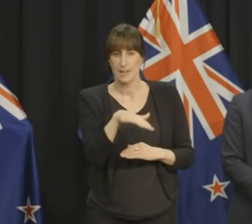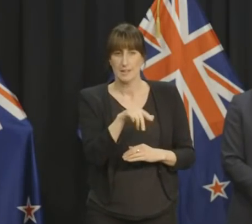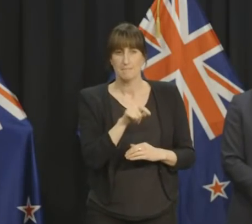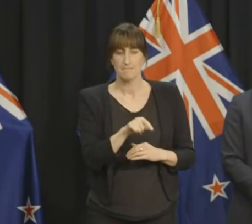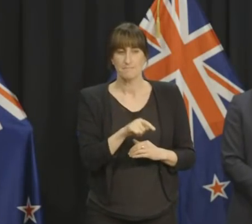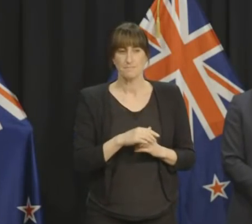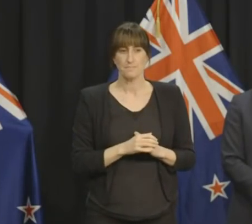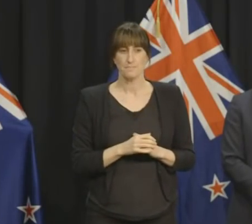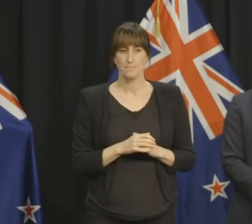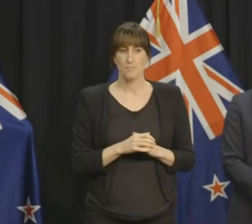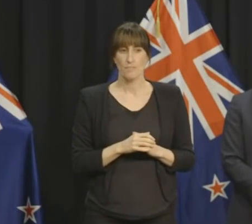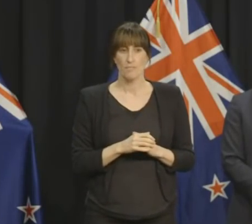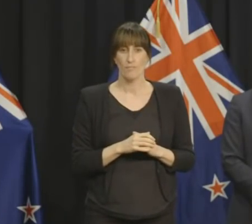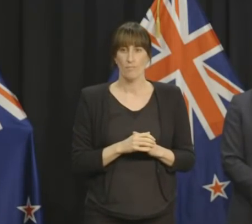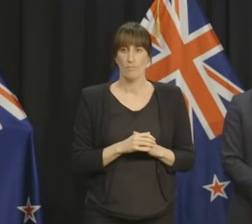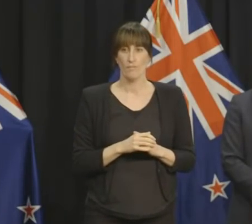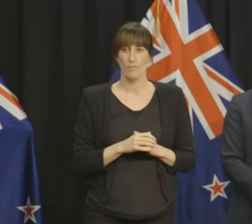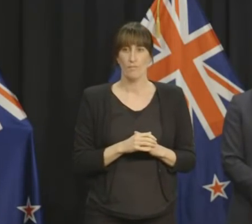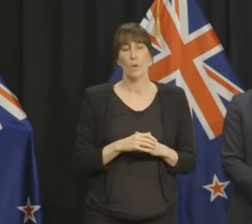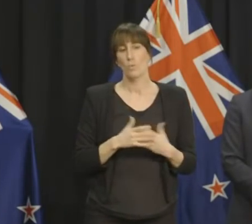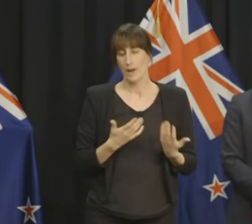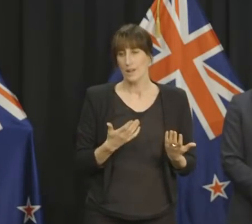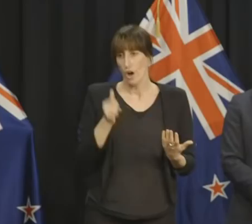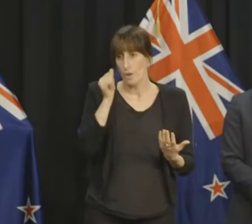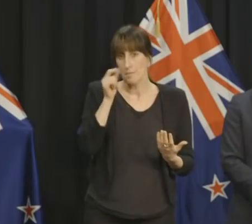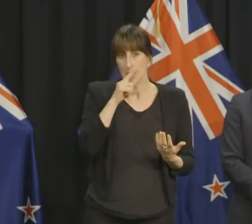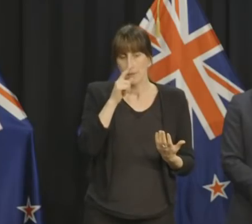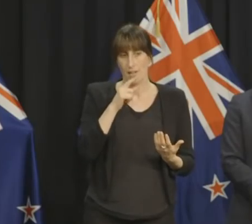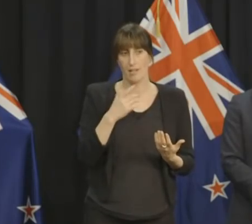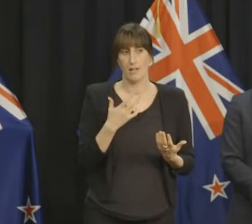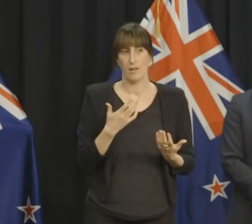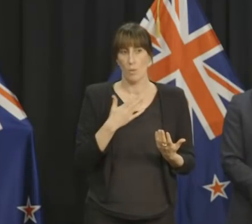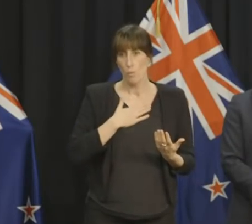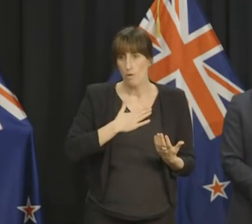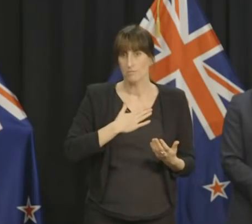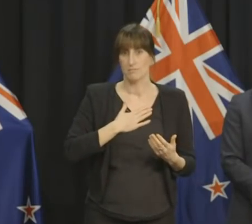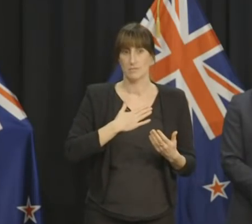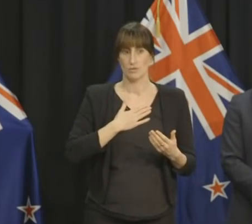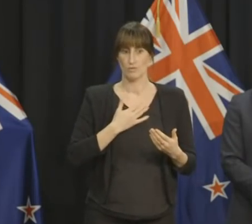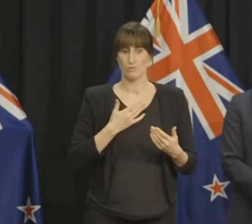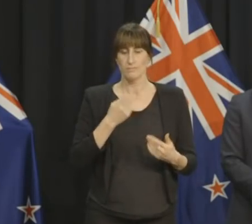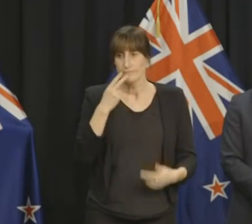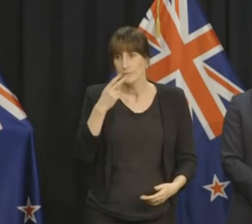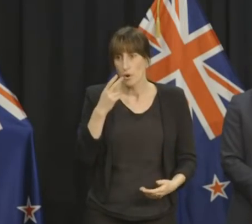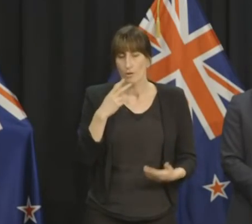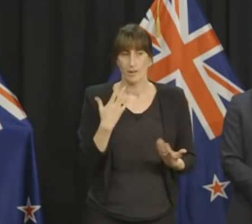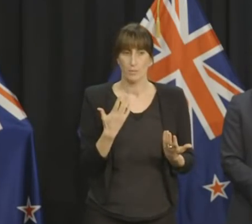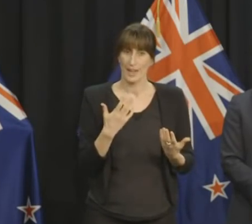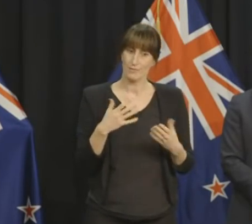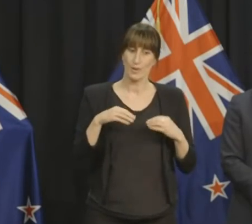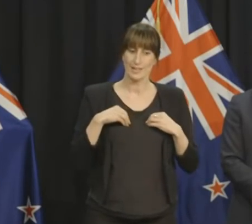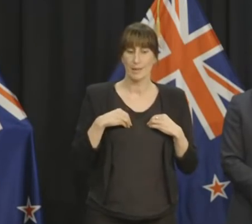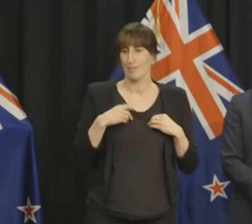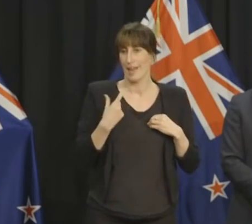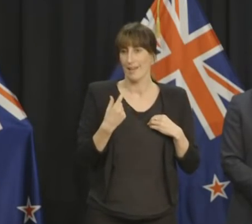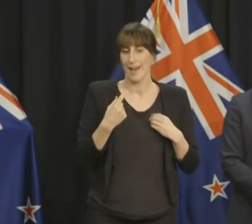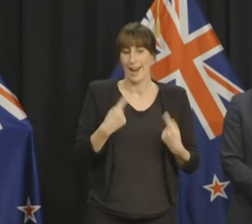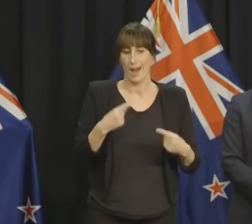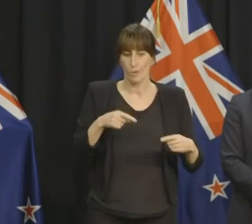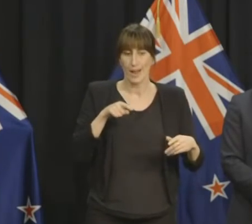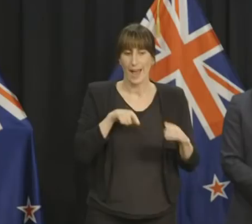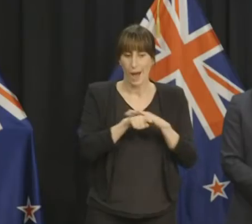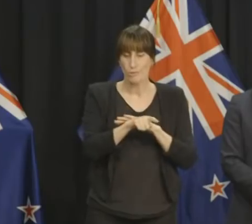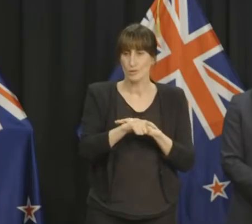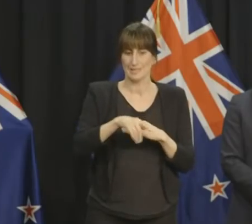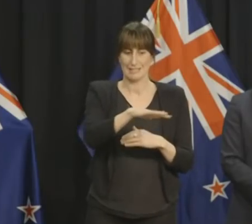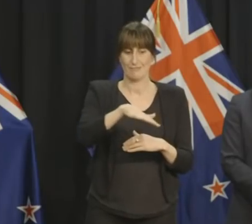with the accepted need for people to return home and smoke. Having people observing those areas